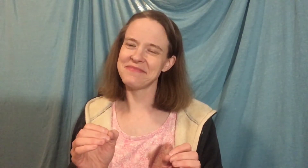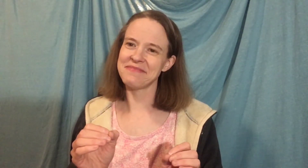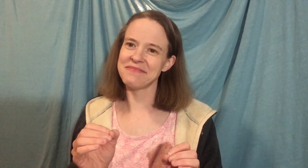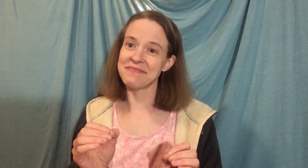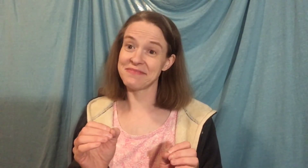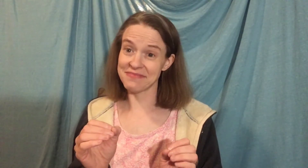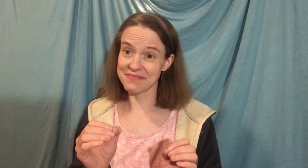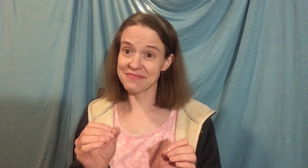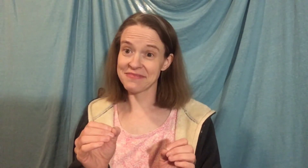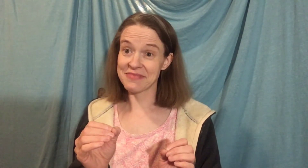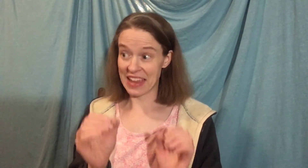doesn't happen.